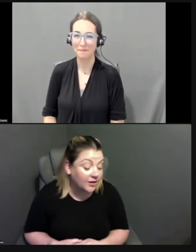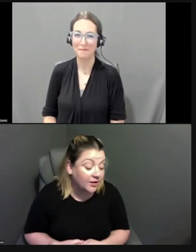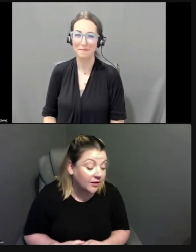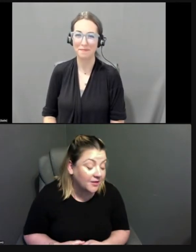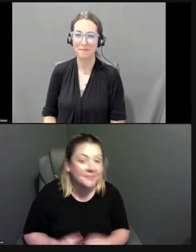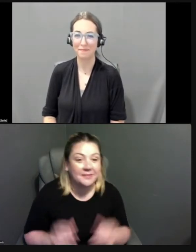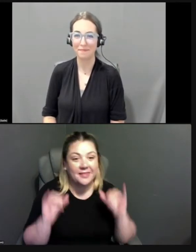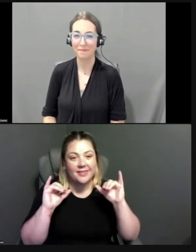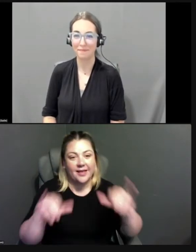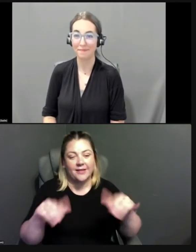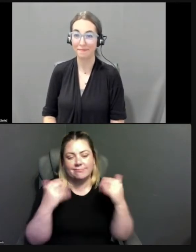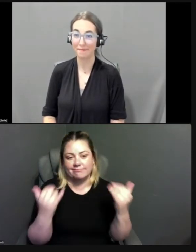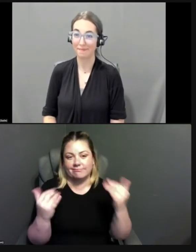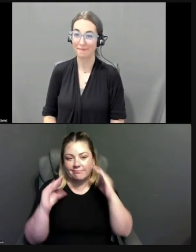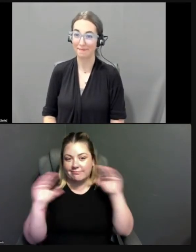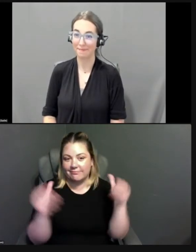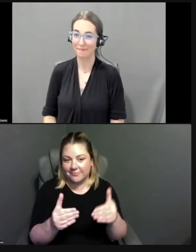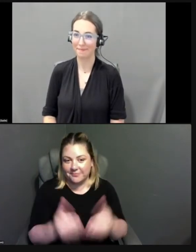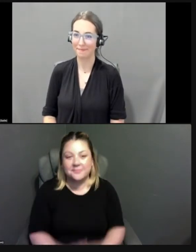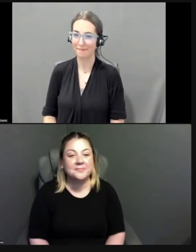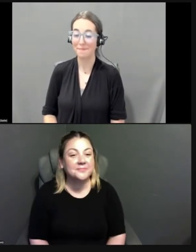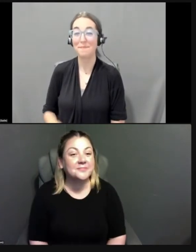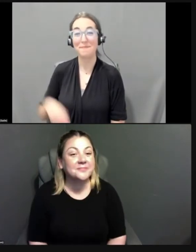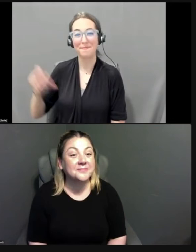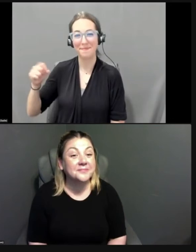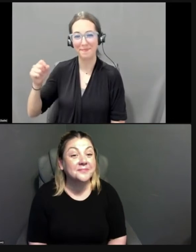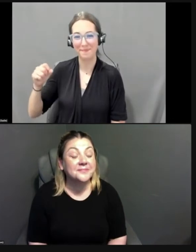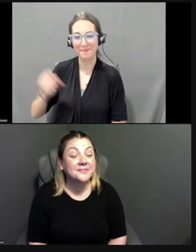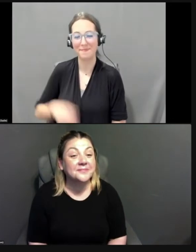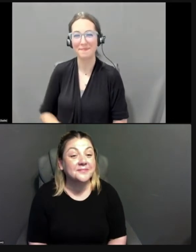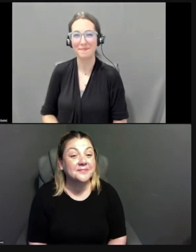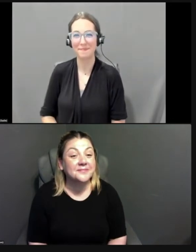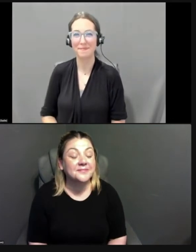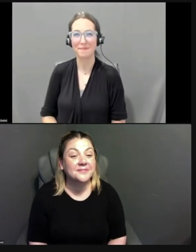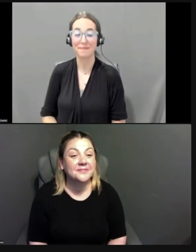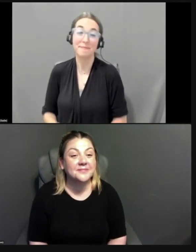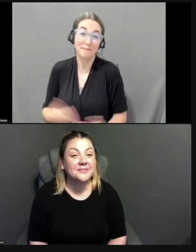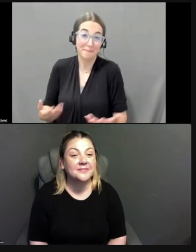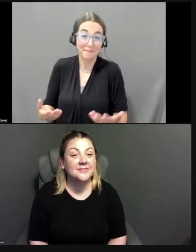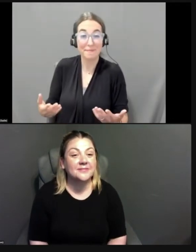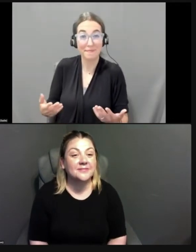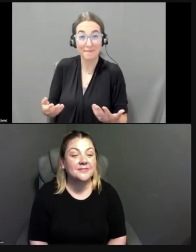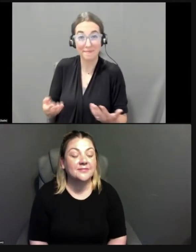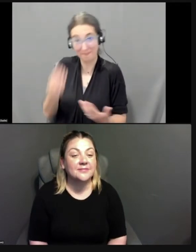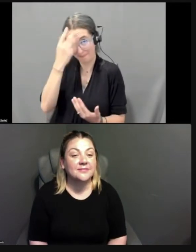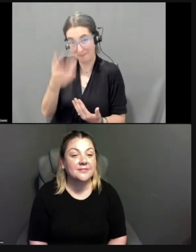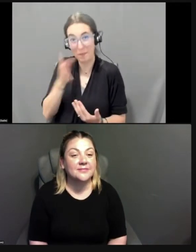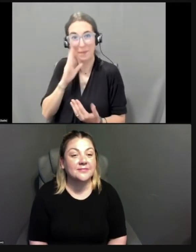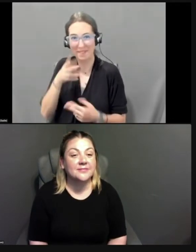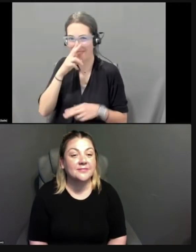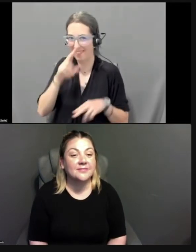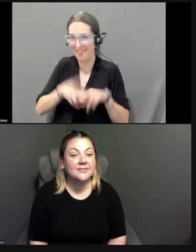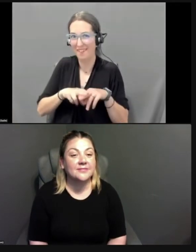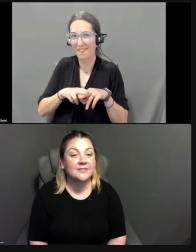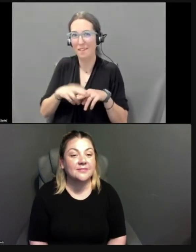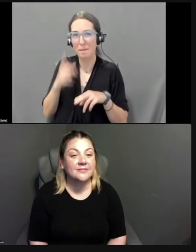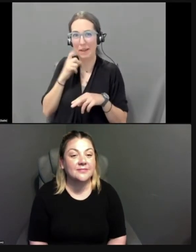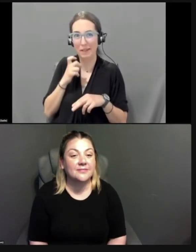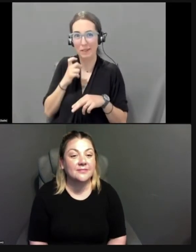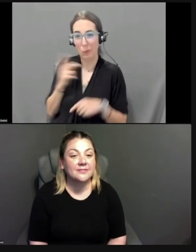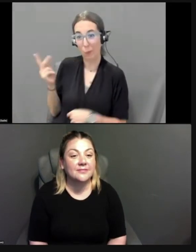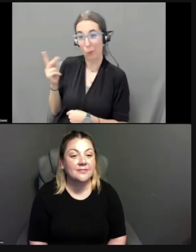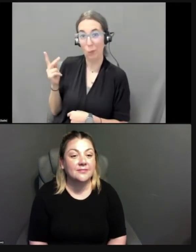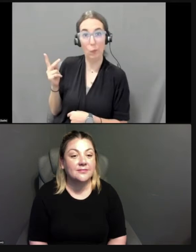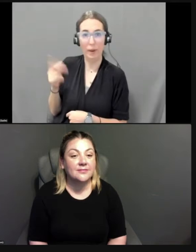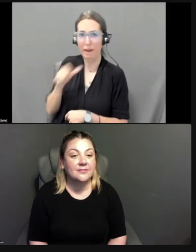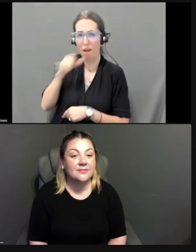that's what we're doing today. Yes. And it'll be kind of fun too because there's a lot we don't know about each other. So we